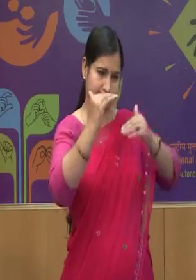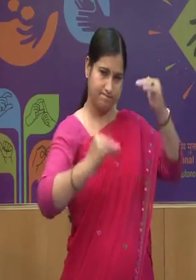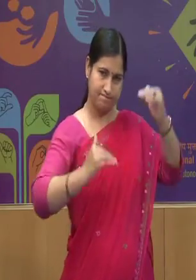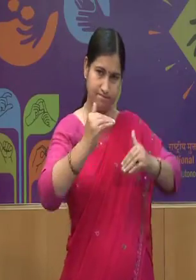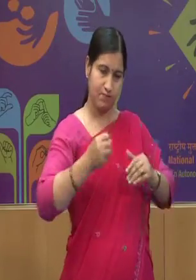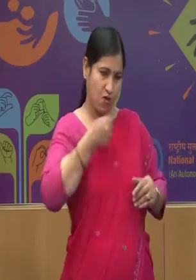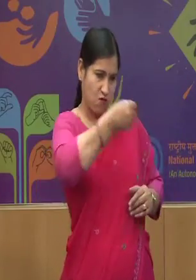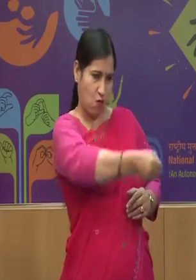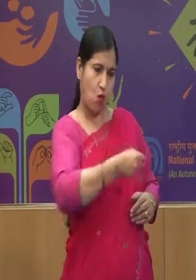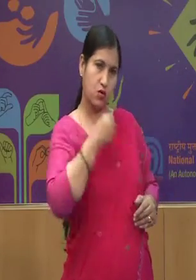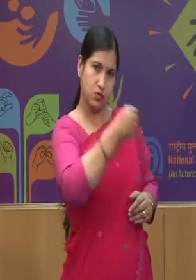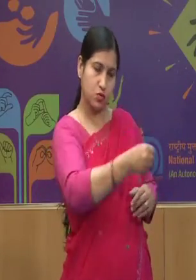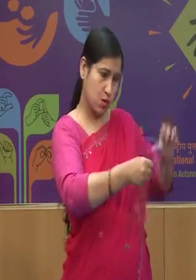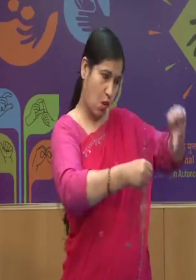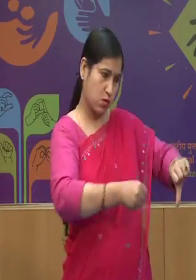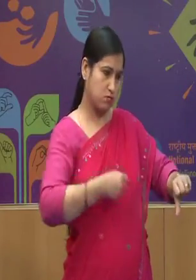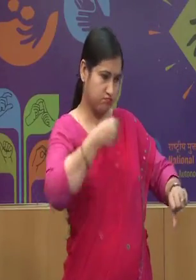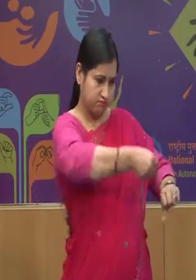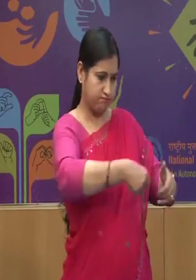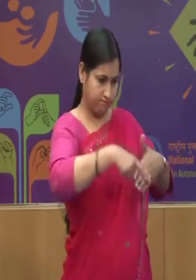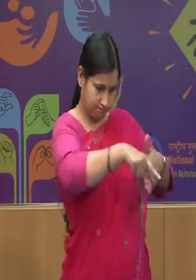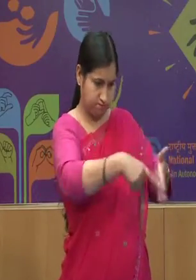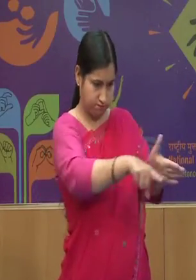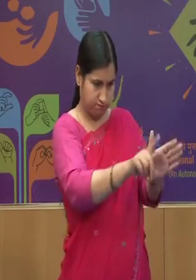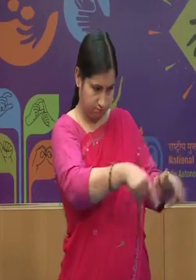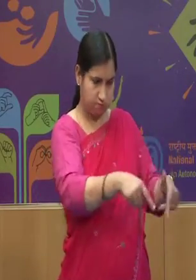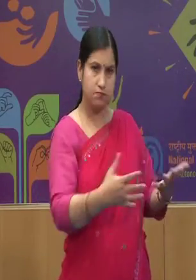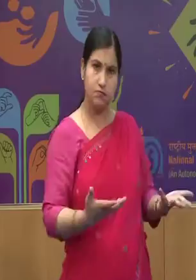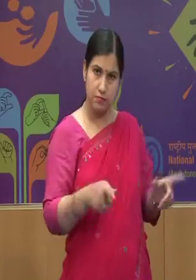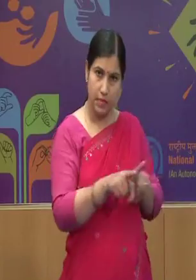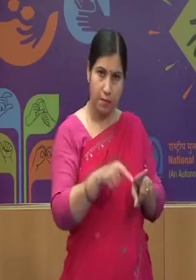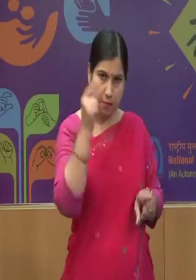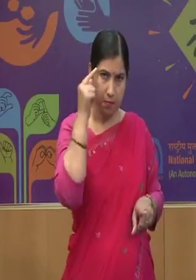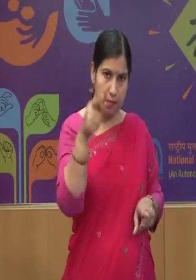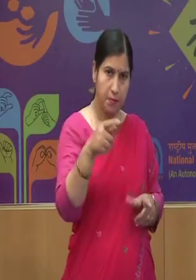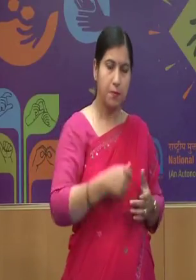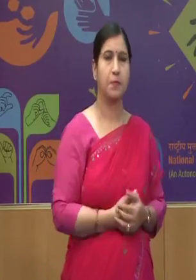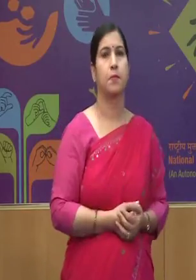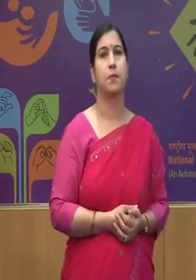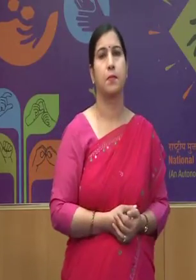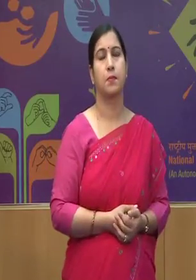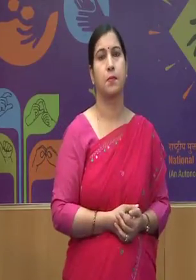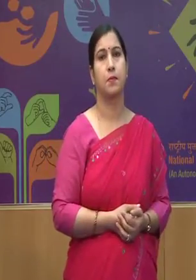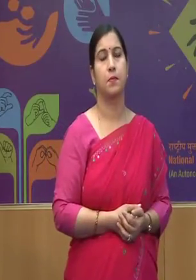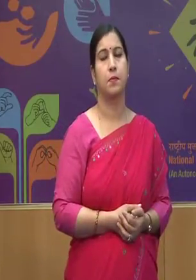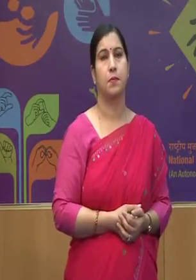forced upon the defeated nations? They